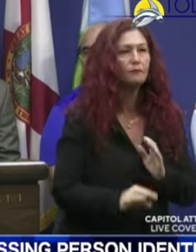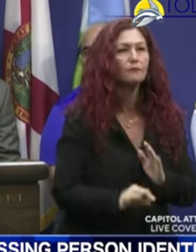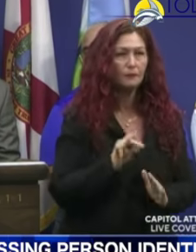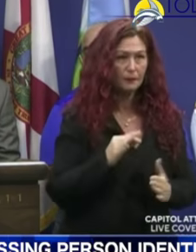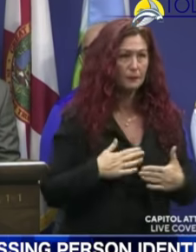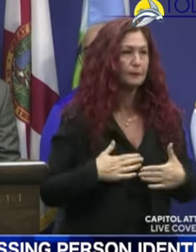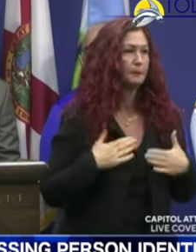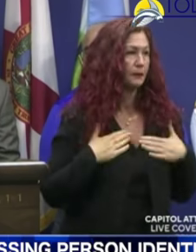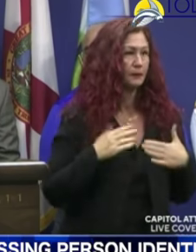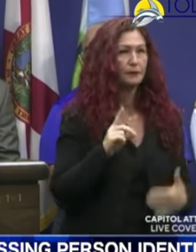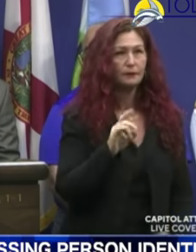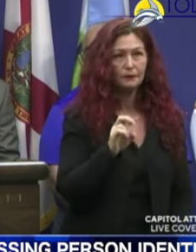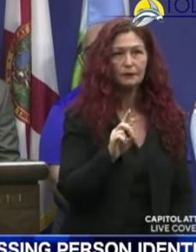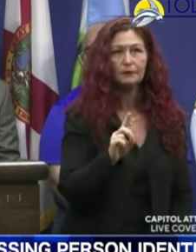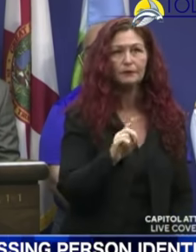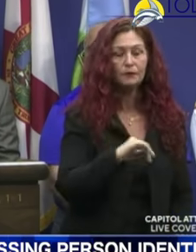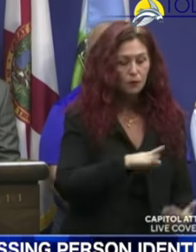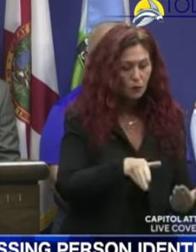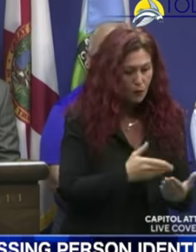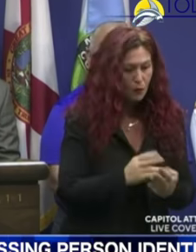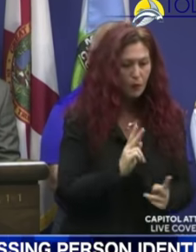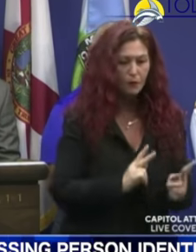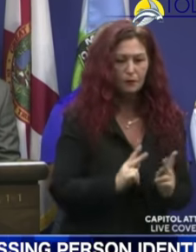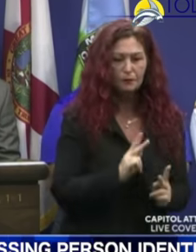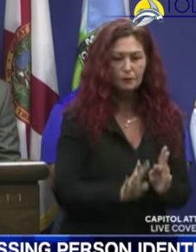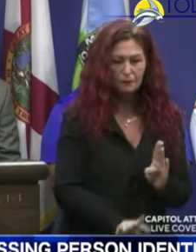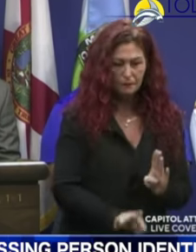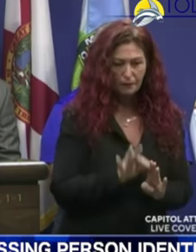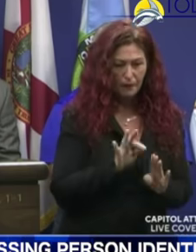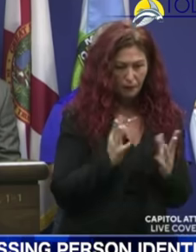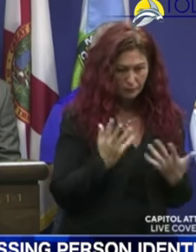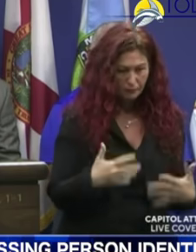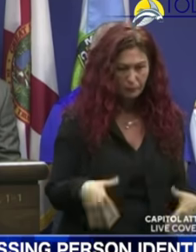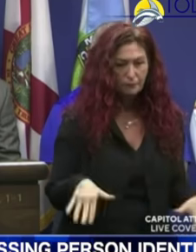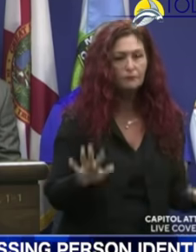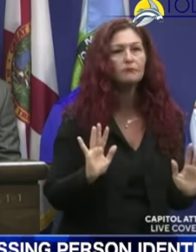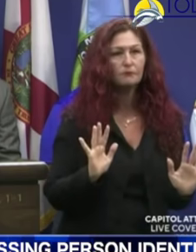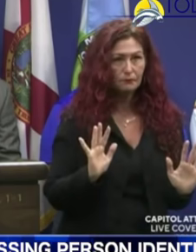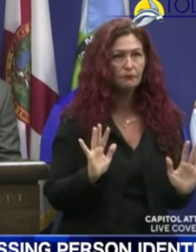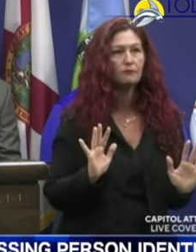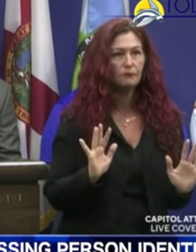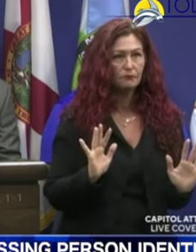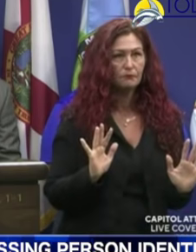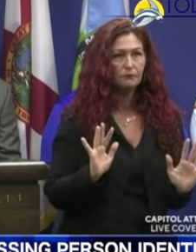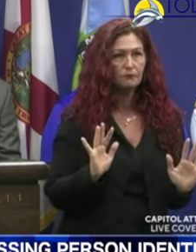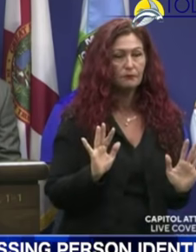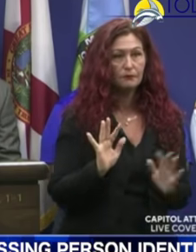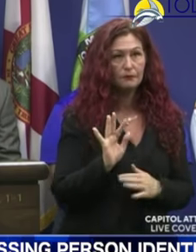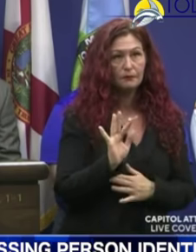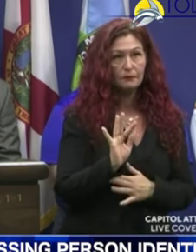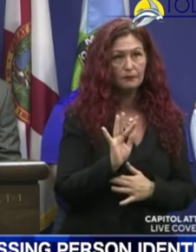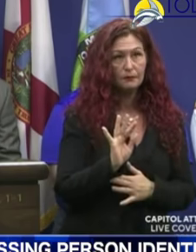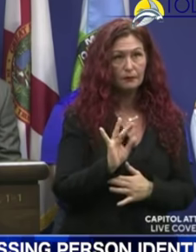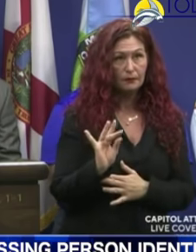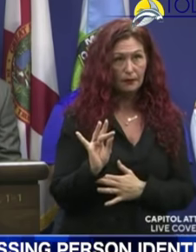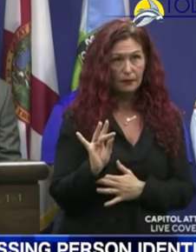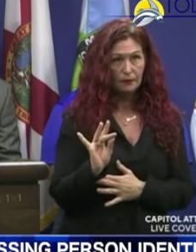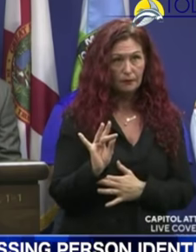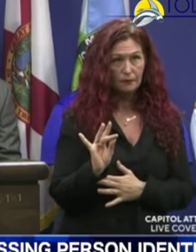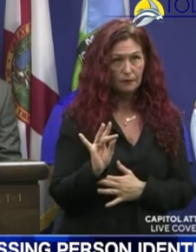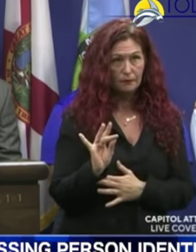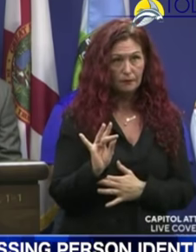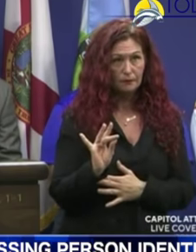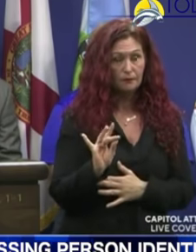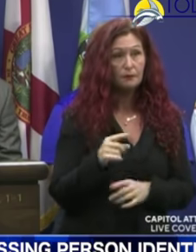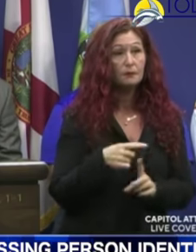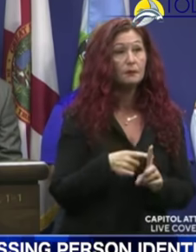98 victims have now been identified, including 97 victims who were recovered from the collapse and one person who passed